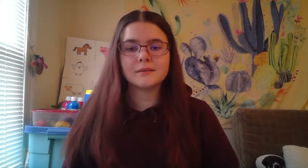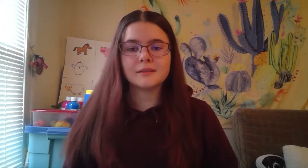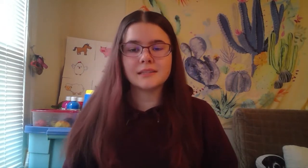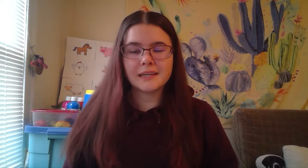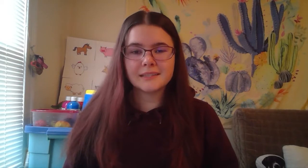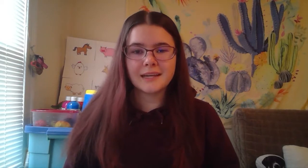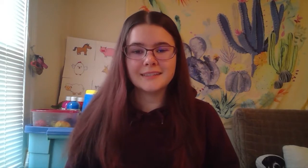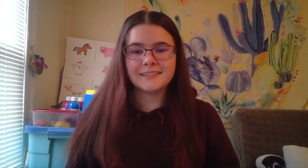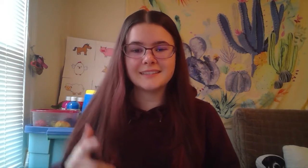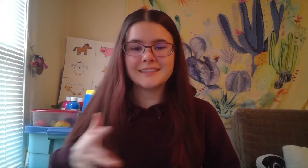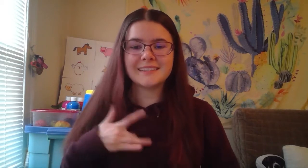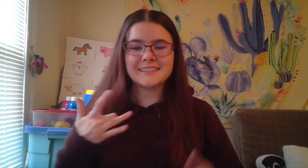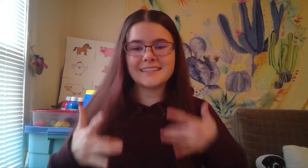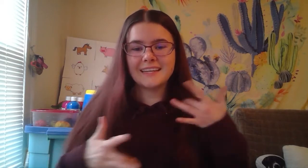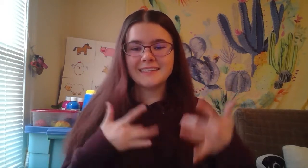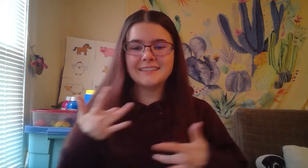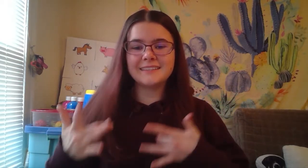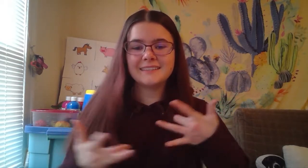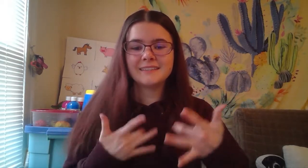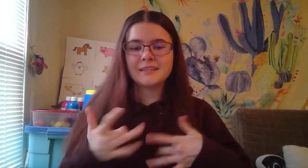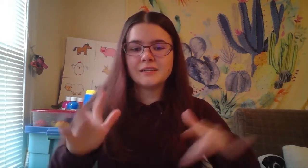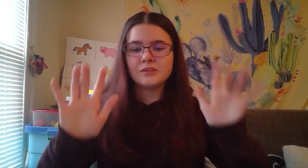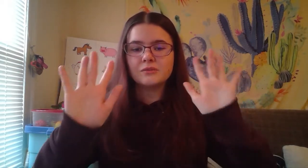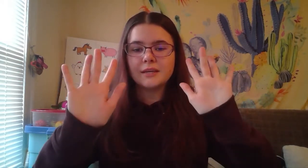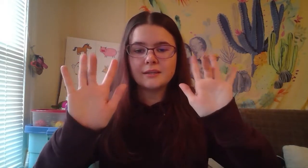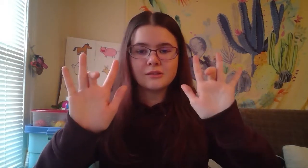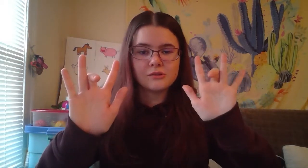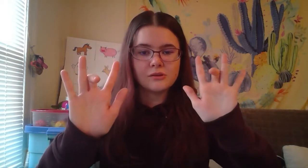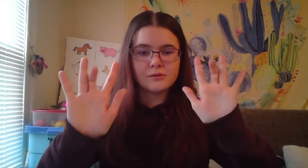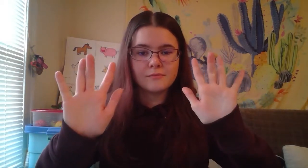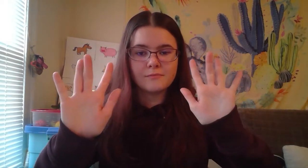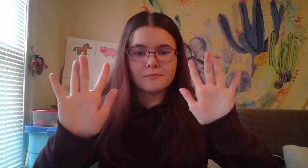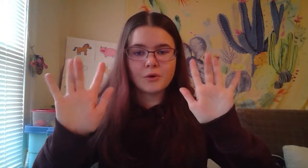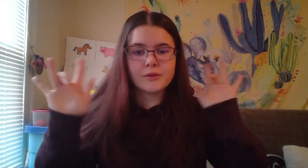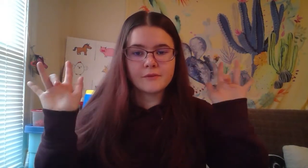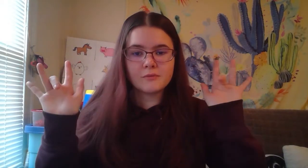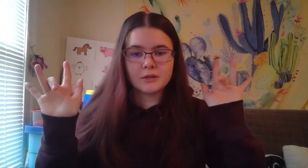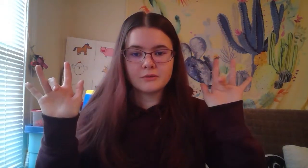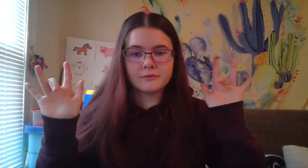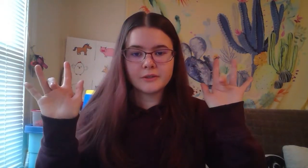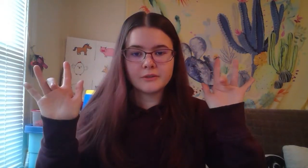This next sign is excited. You take both of your middle fingers